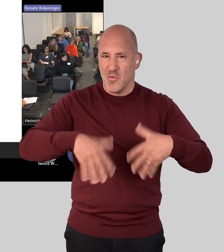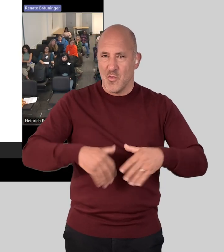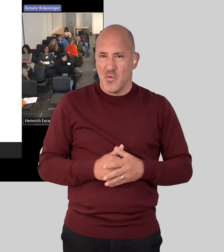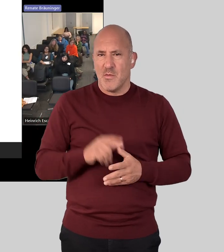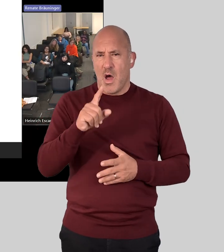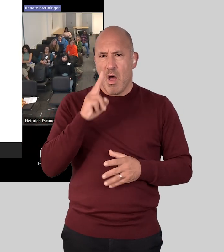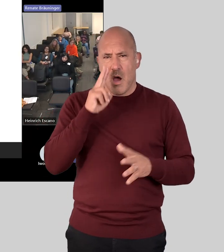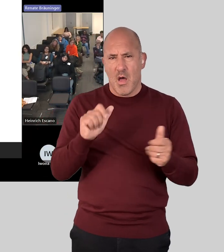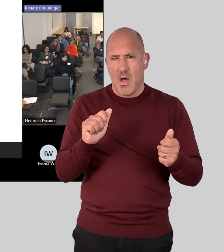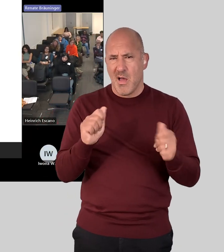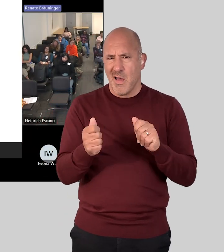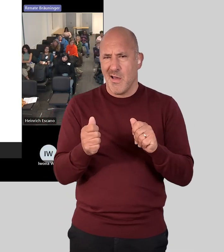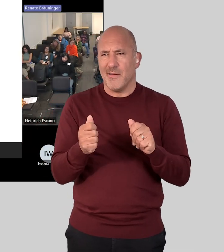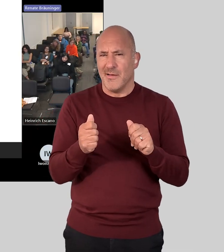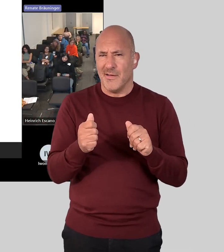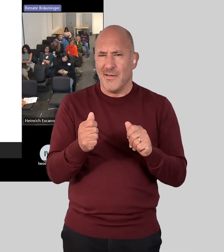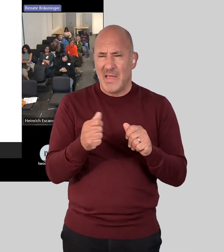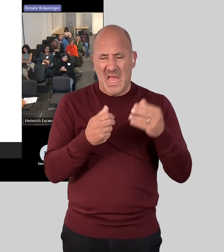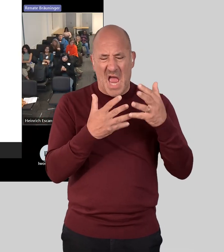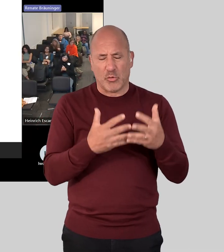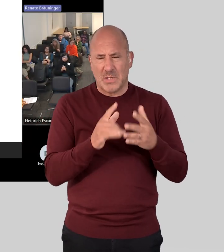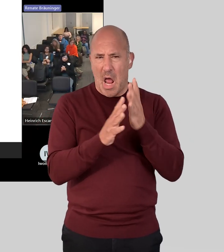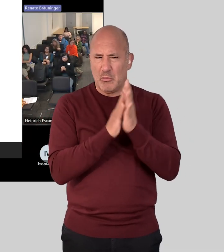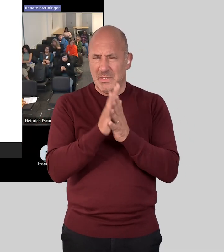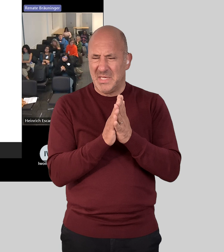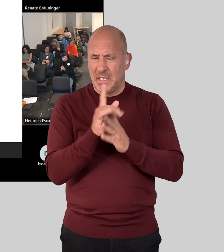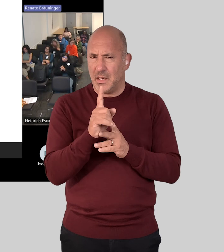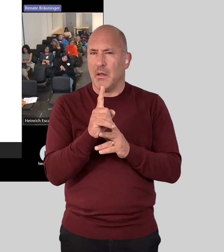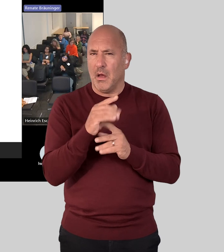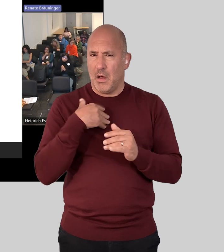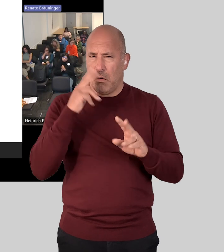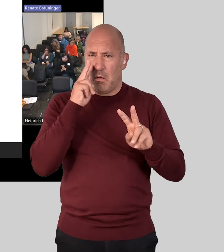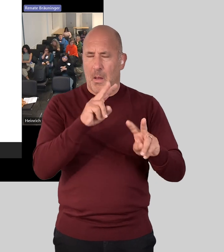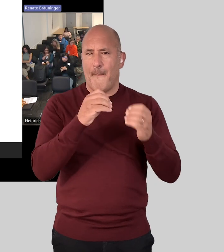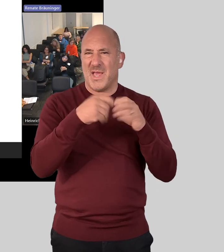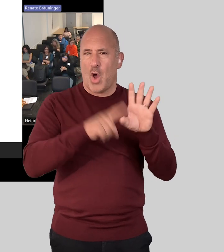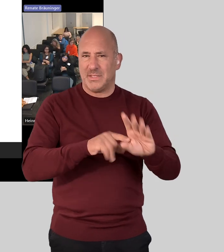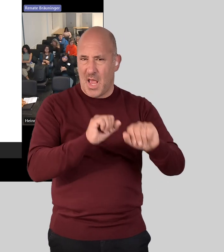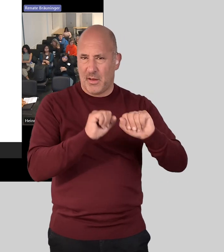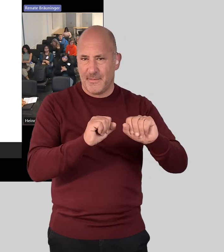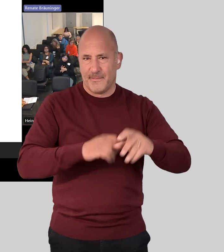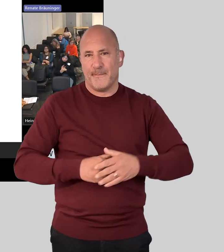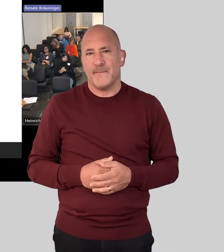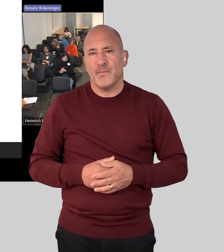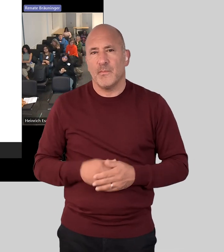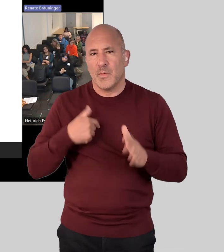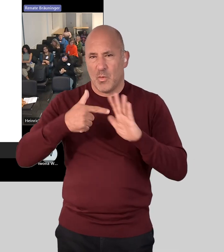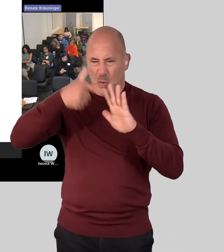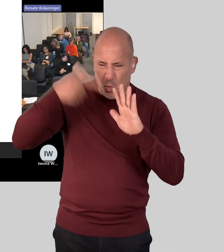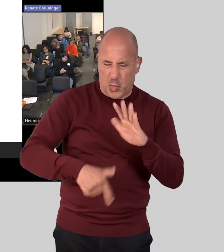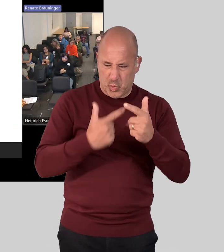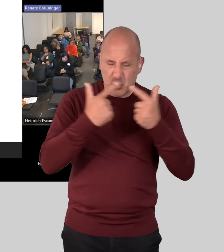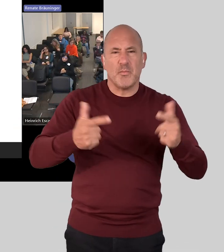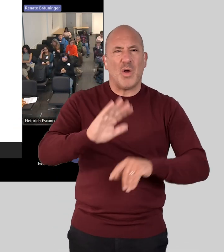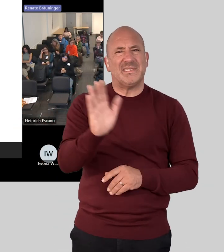role, yet we see how there's a shift in what it means, especially regarding Countdown. I don't want to